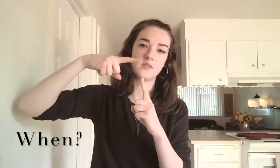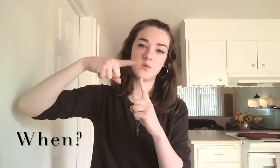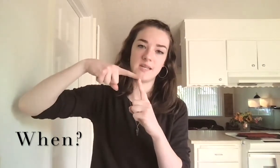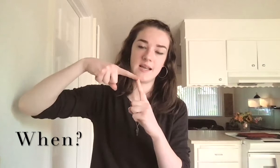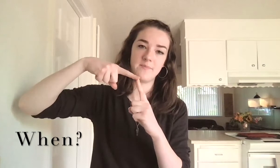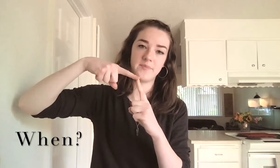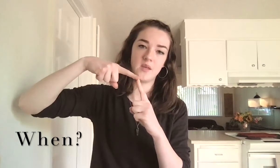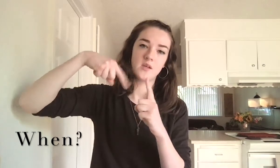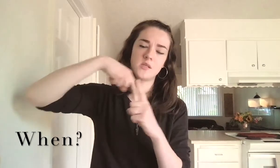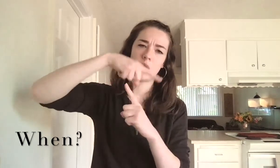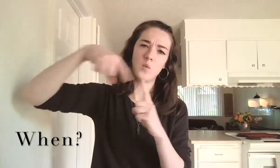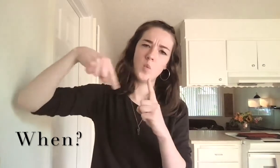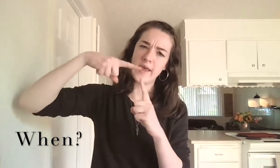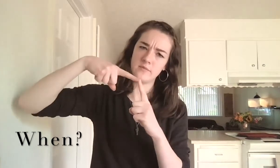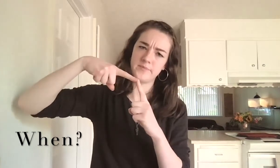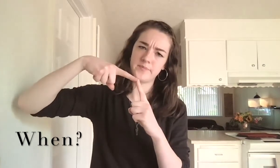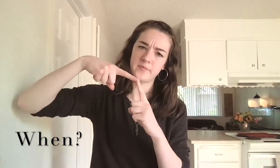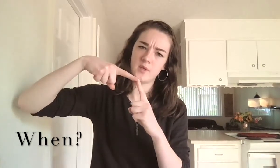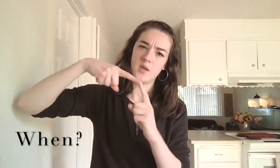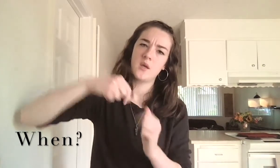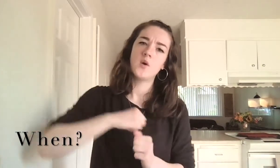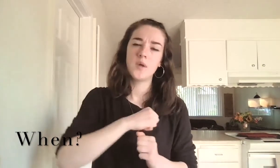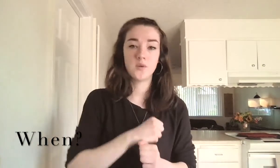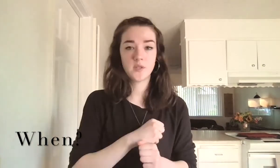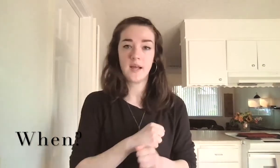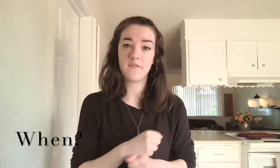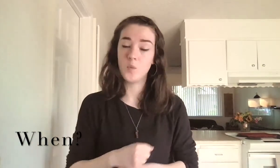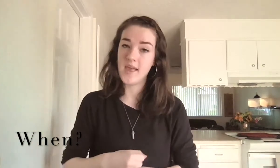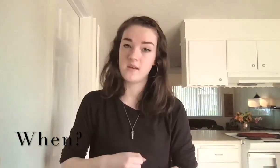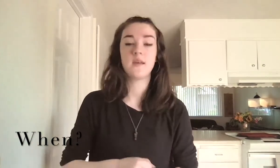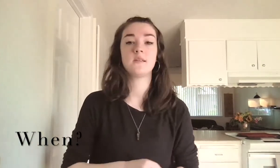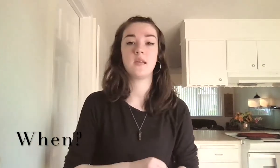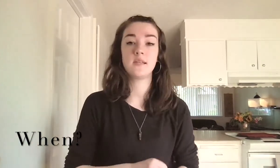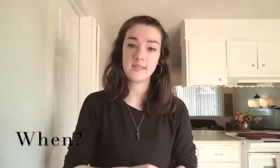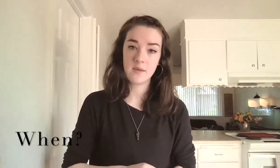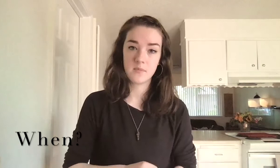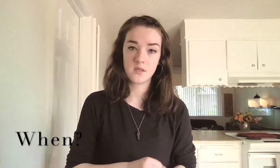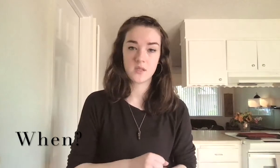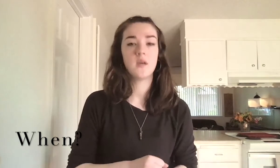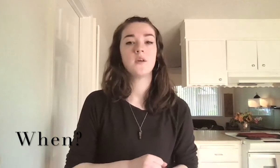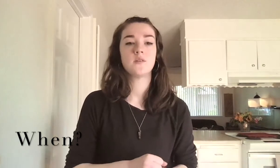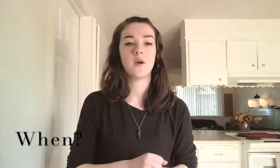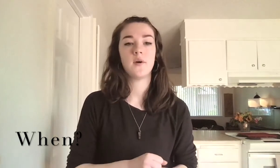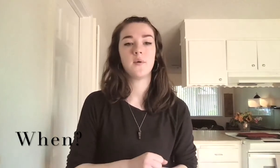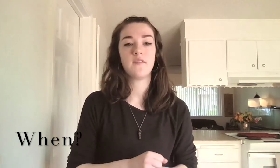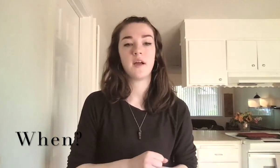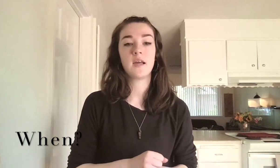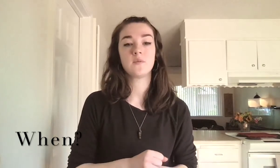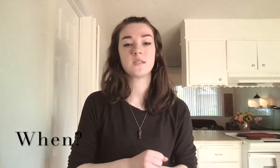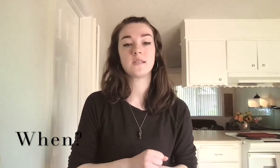a time. So when. We also have the when as in a statement. So if I was to